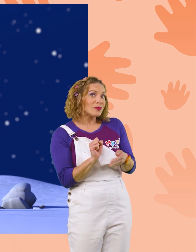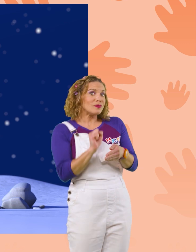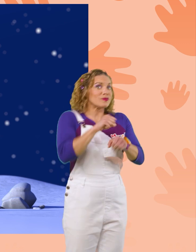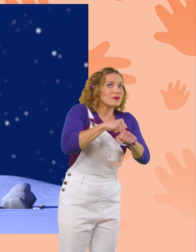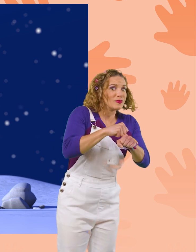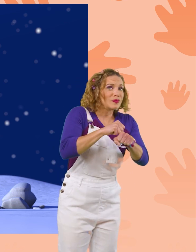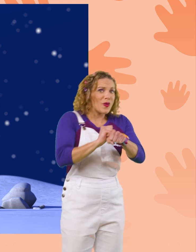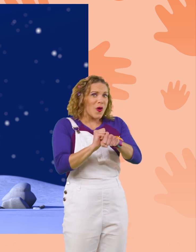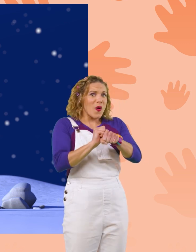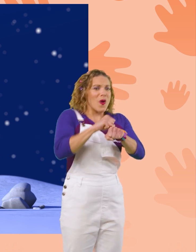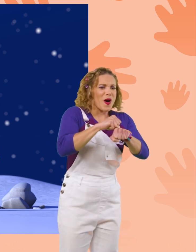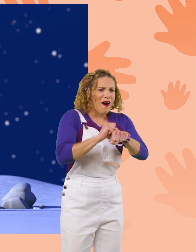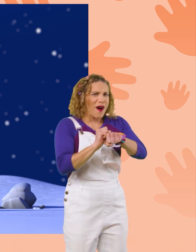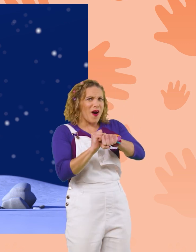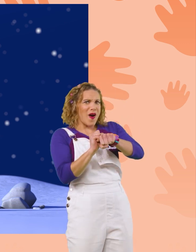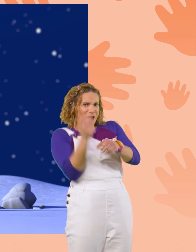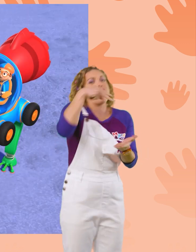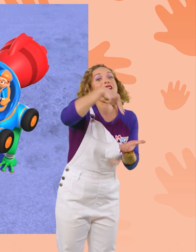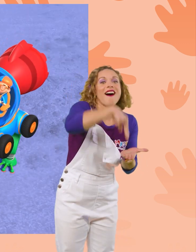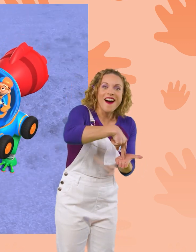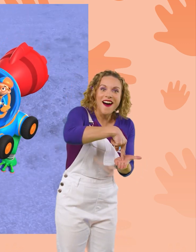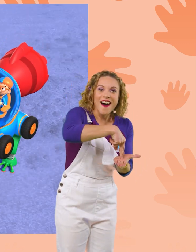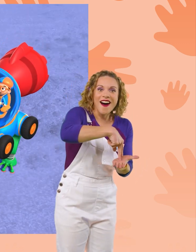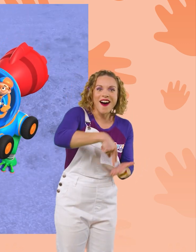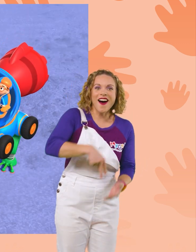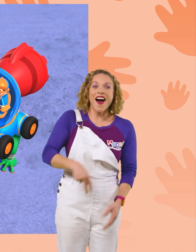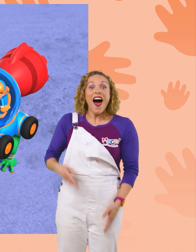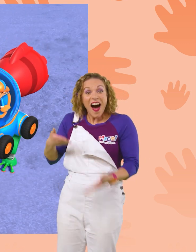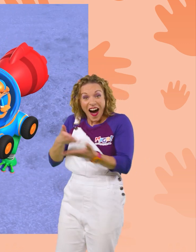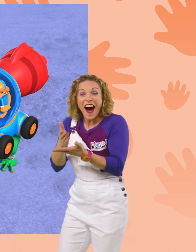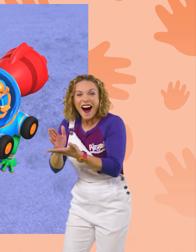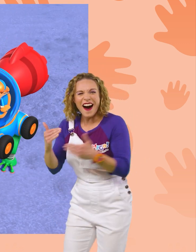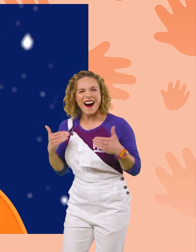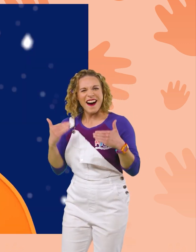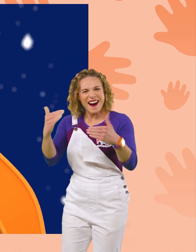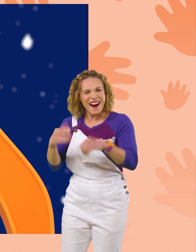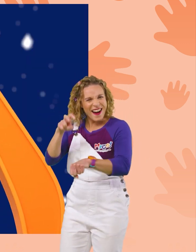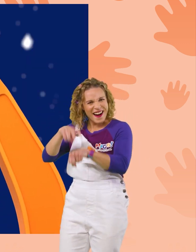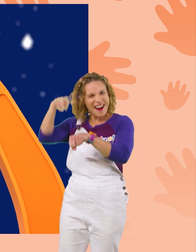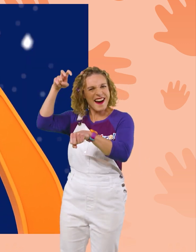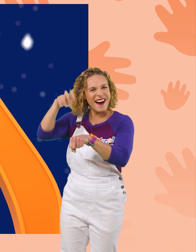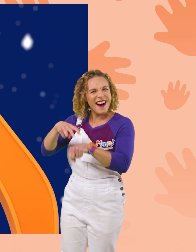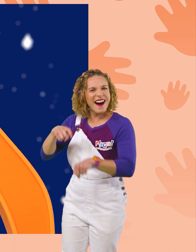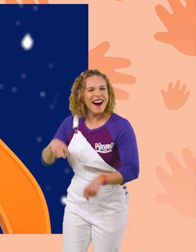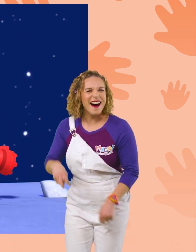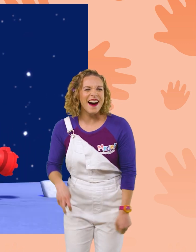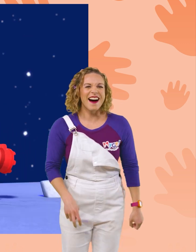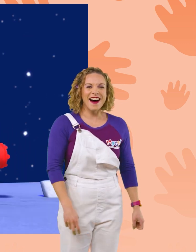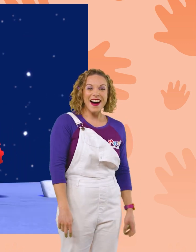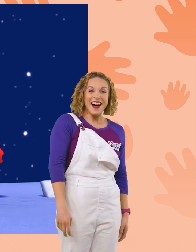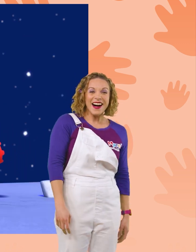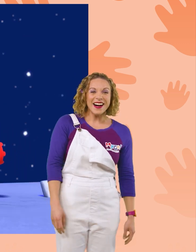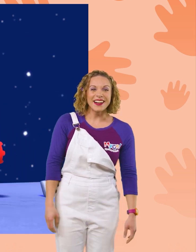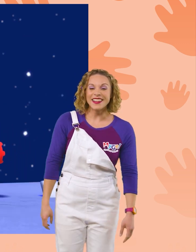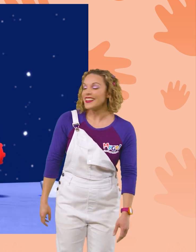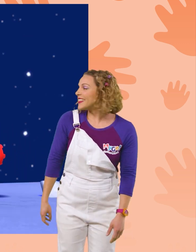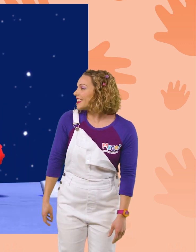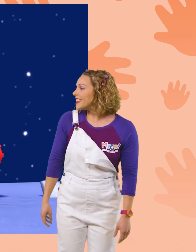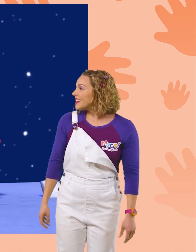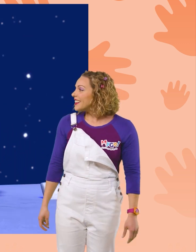just get up! All right, then let's bounce.